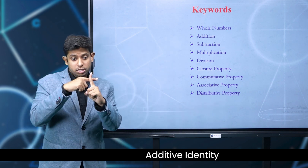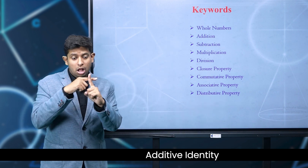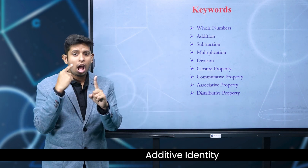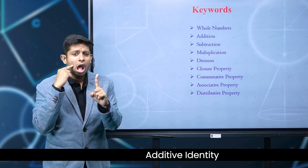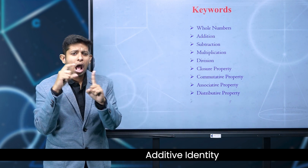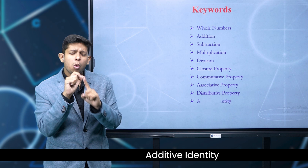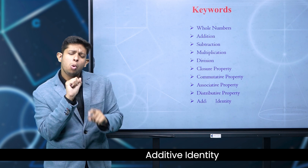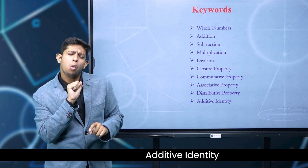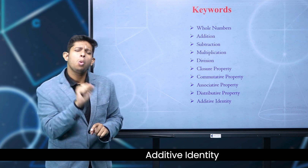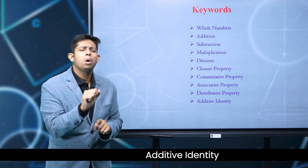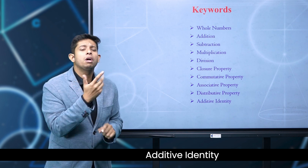additive identity,